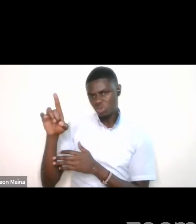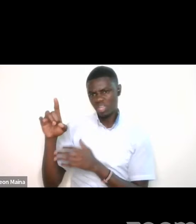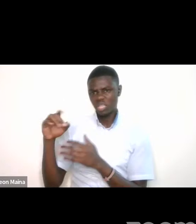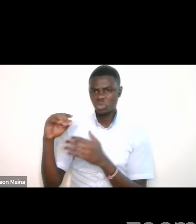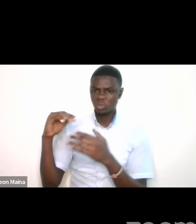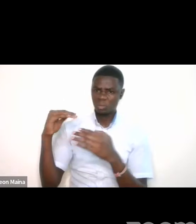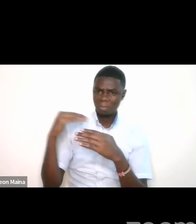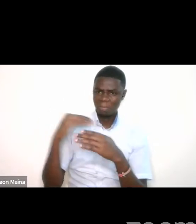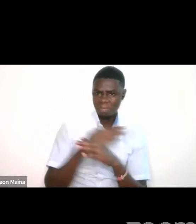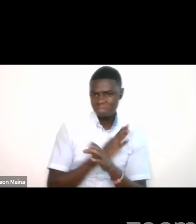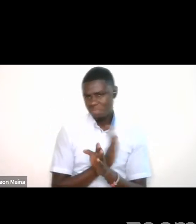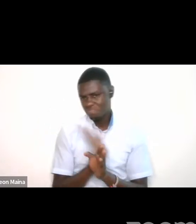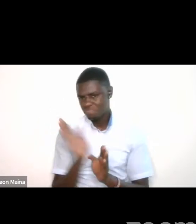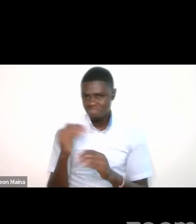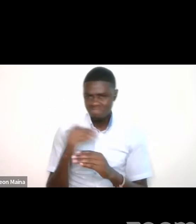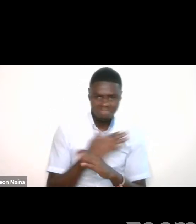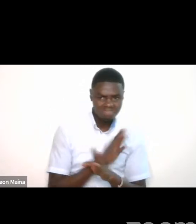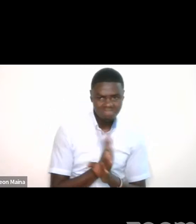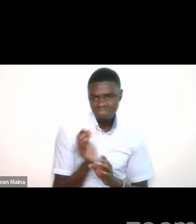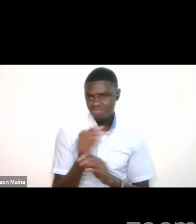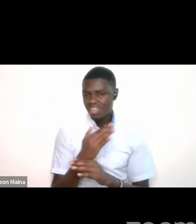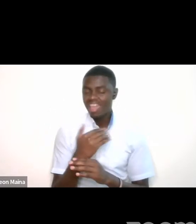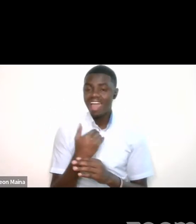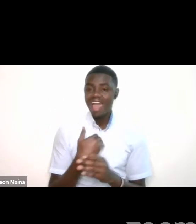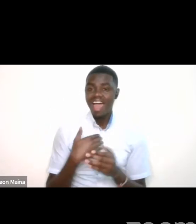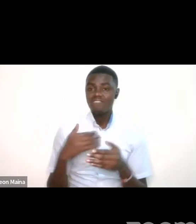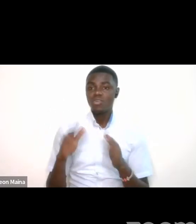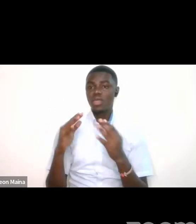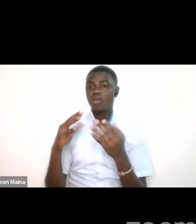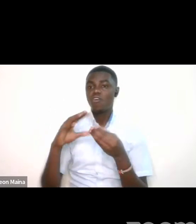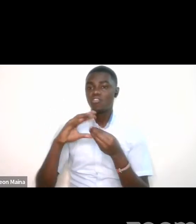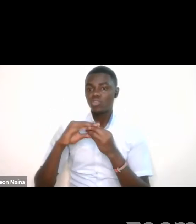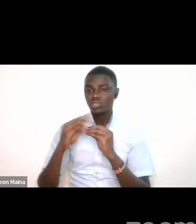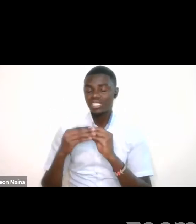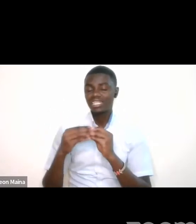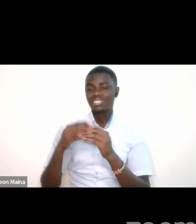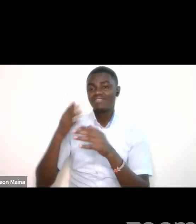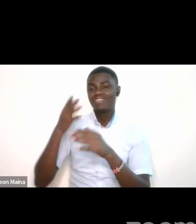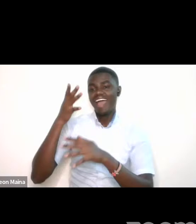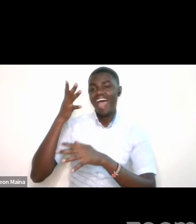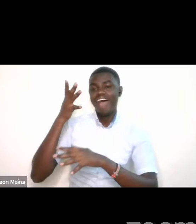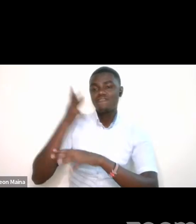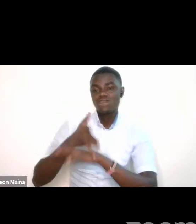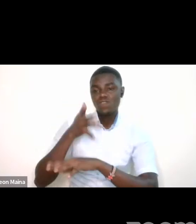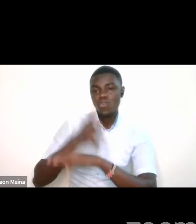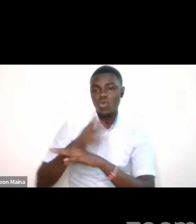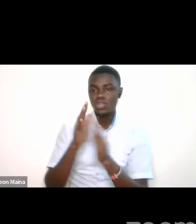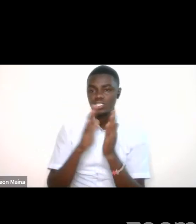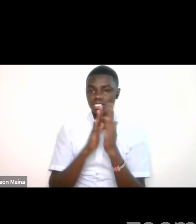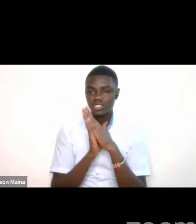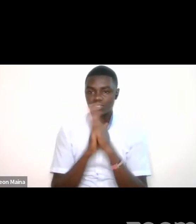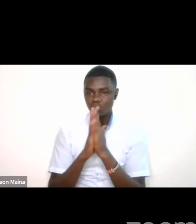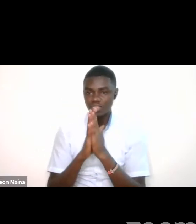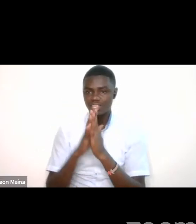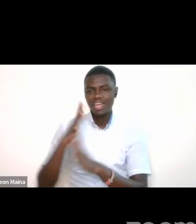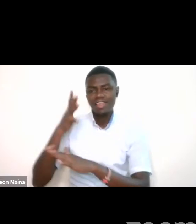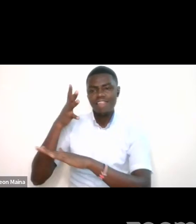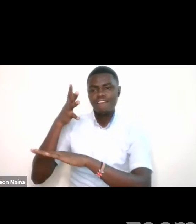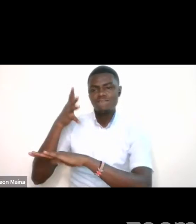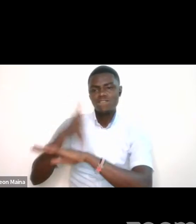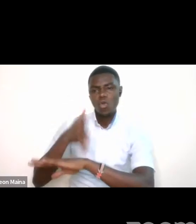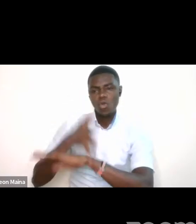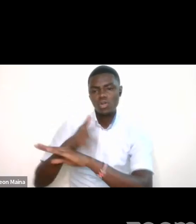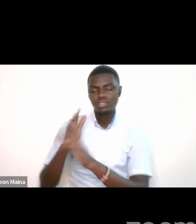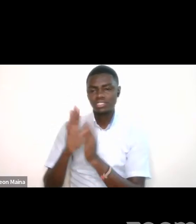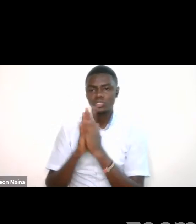have a way of constructing a false narrative. And that false narrative overlooks